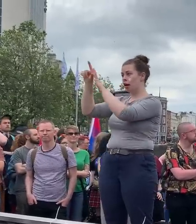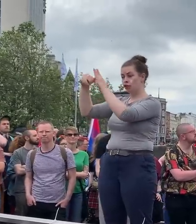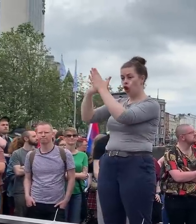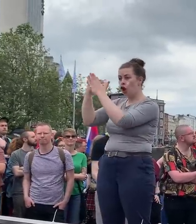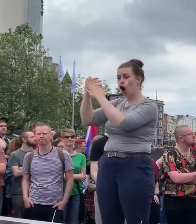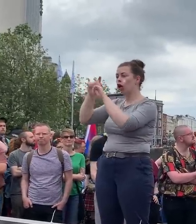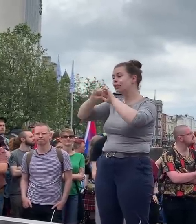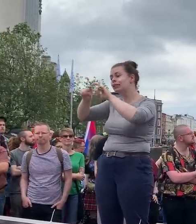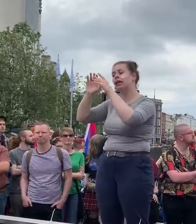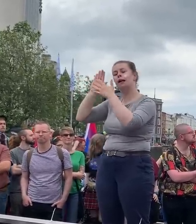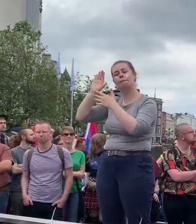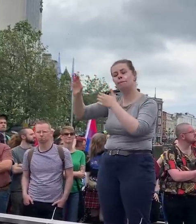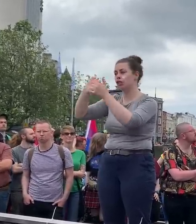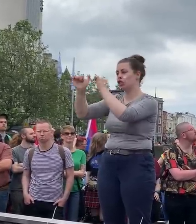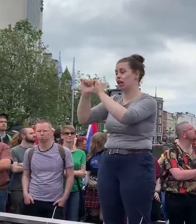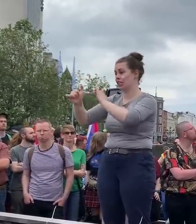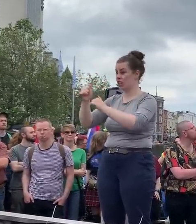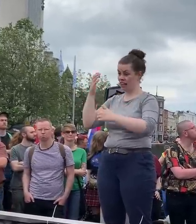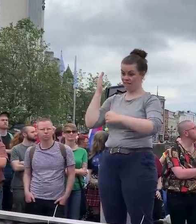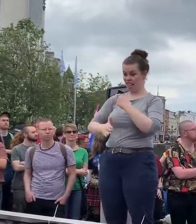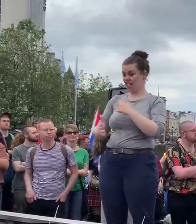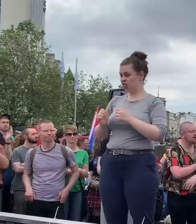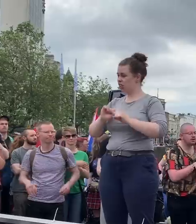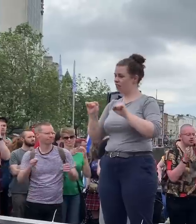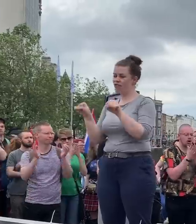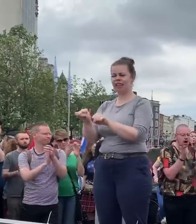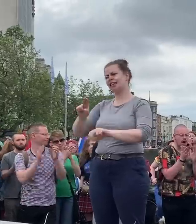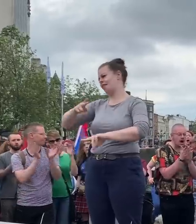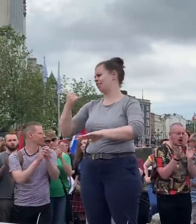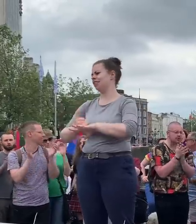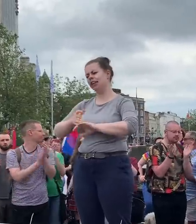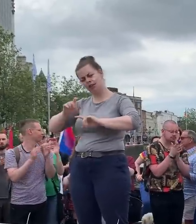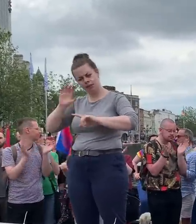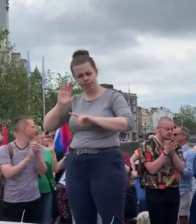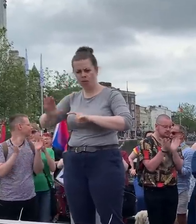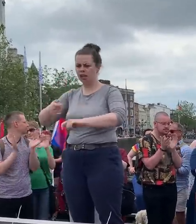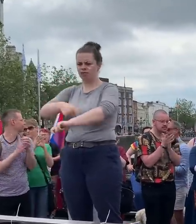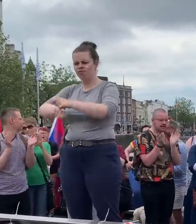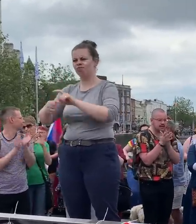need to be changed, and the fight is far from over. Thank you very much.